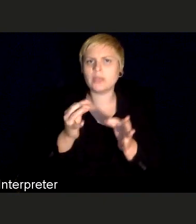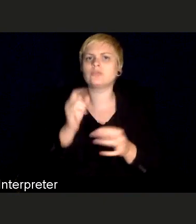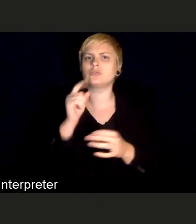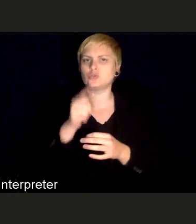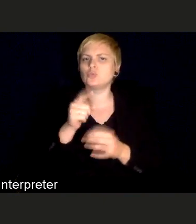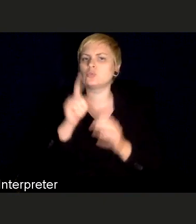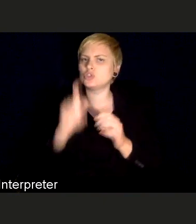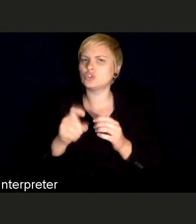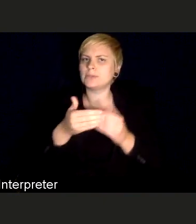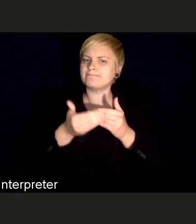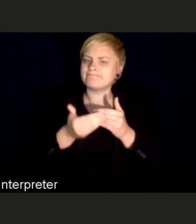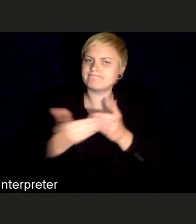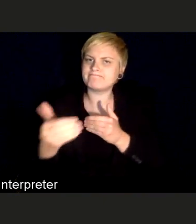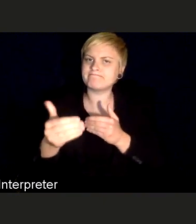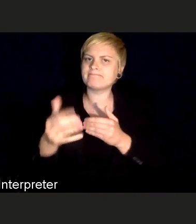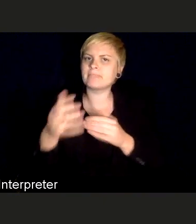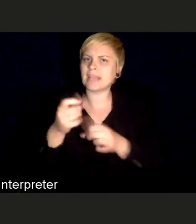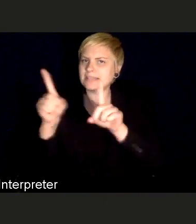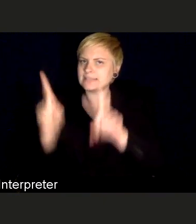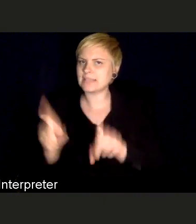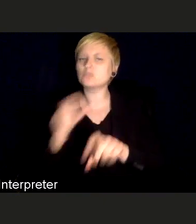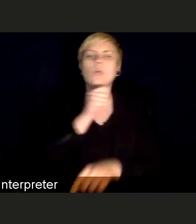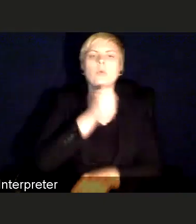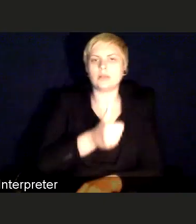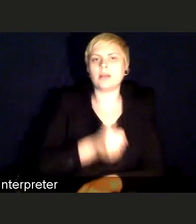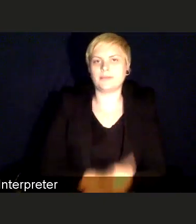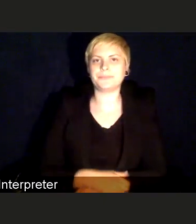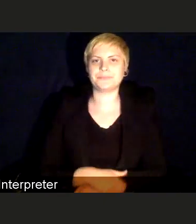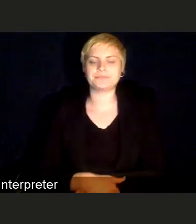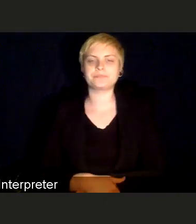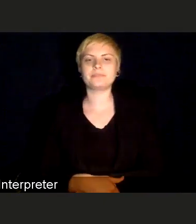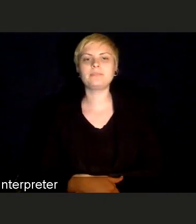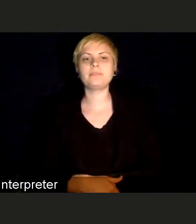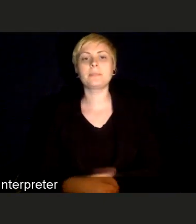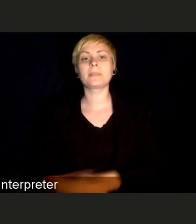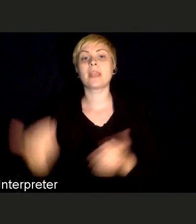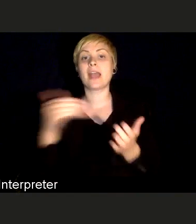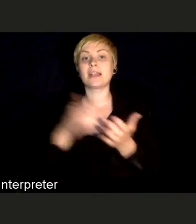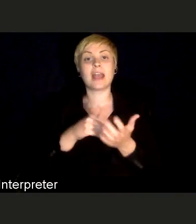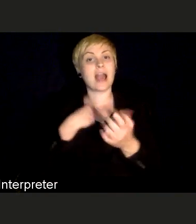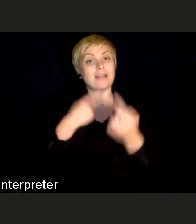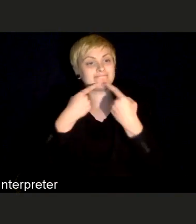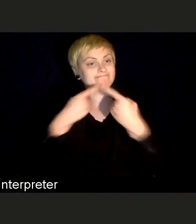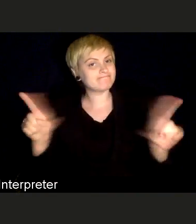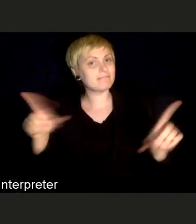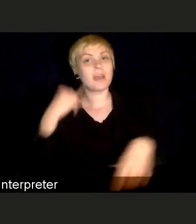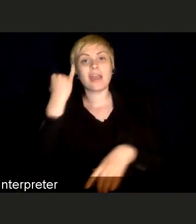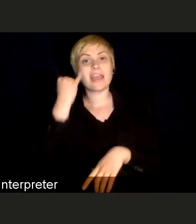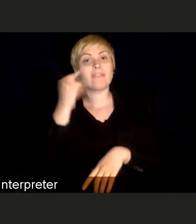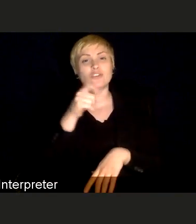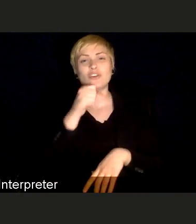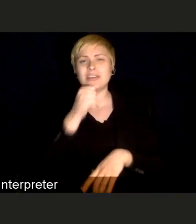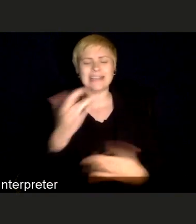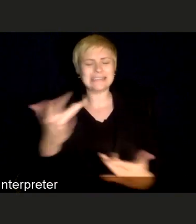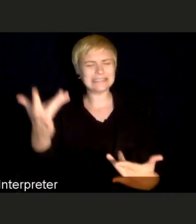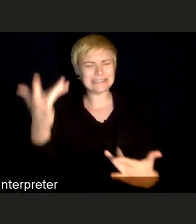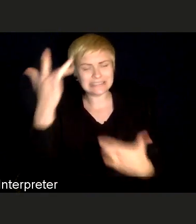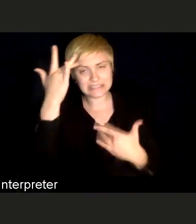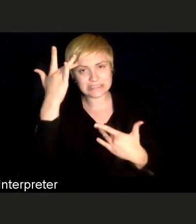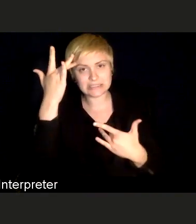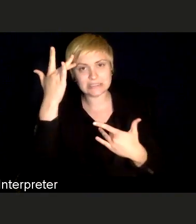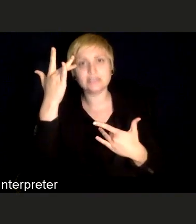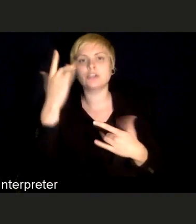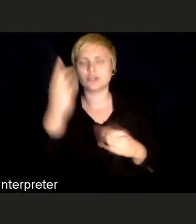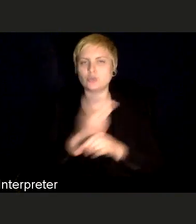forward and receive testing. Again, as I say to everyone, if you're not acutely ill, use